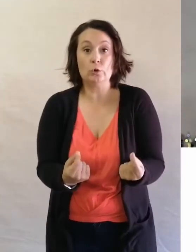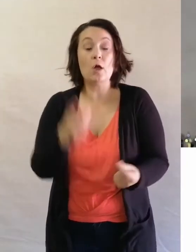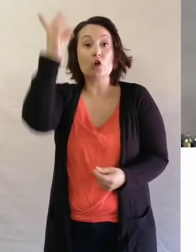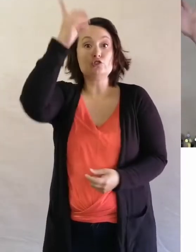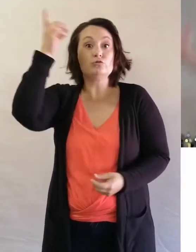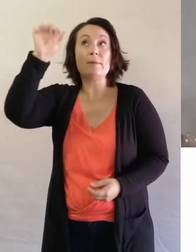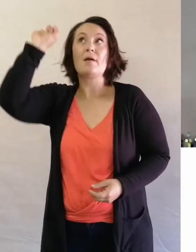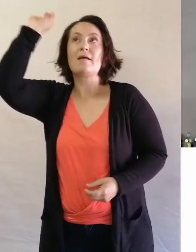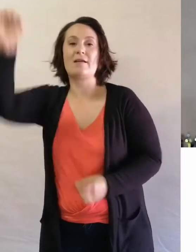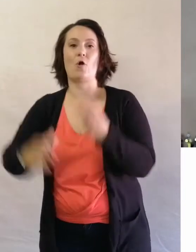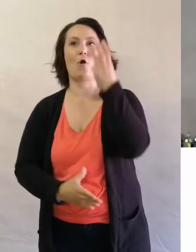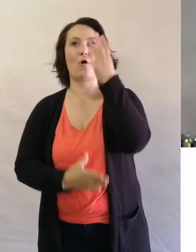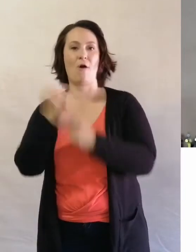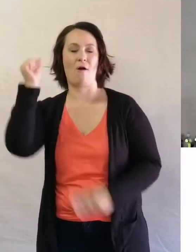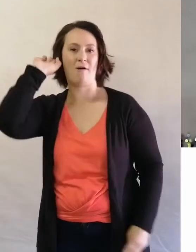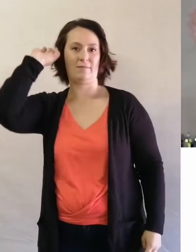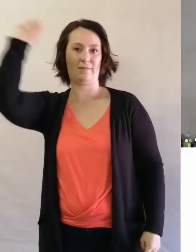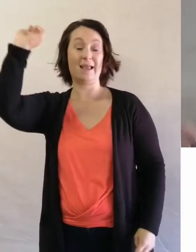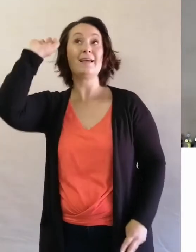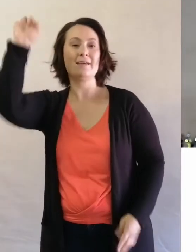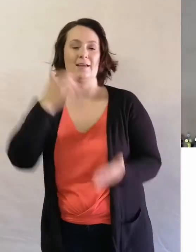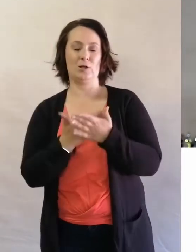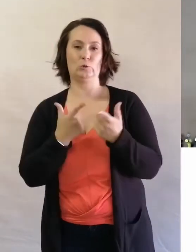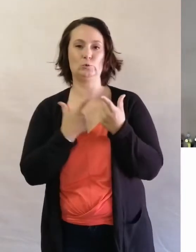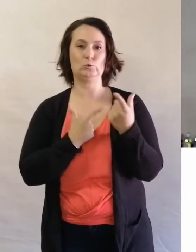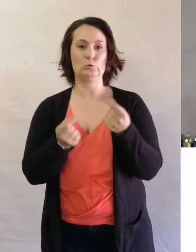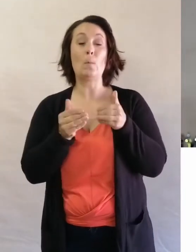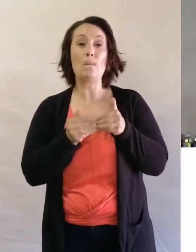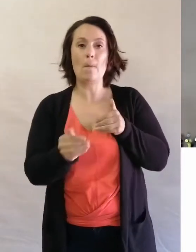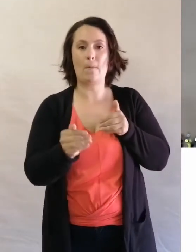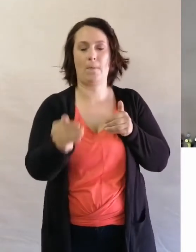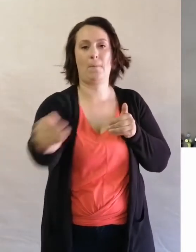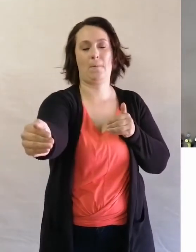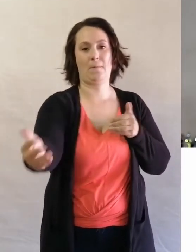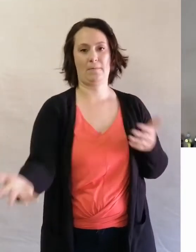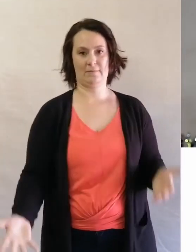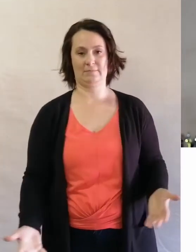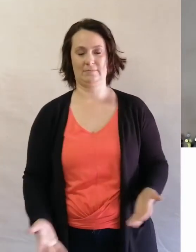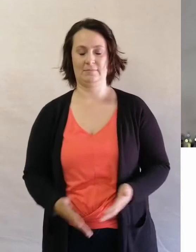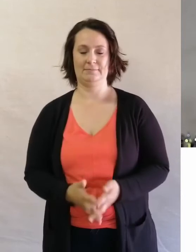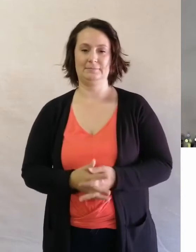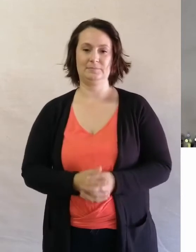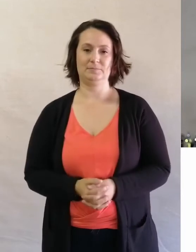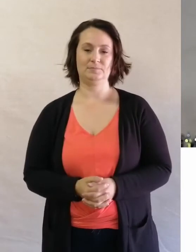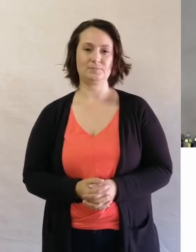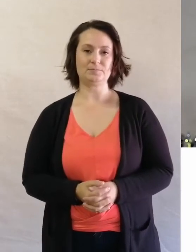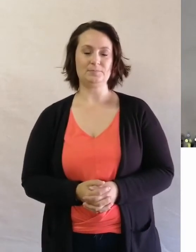my God, who can do immeasurably more than you dream or imagine.